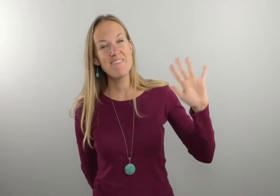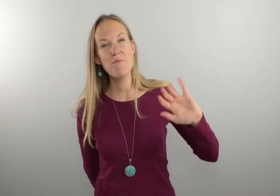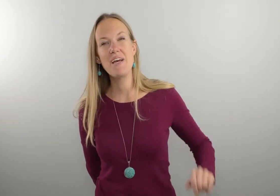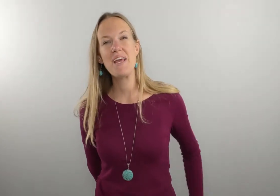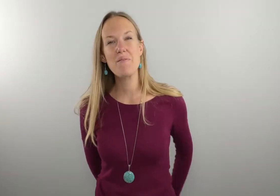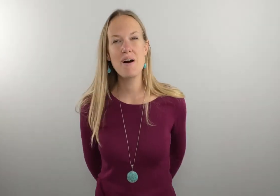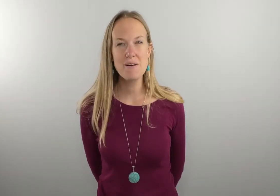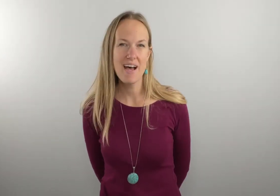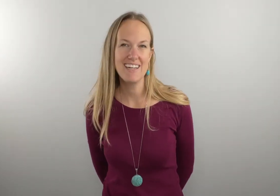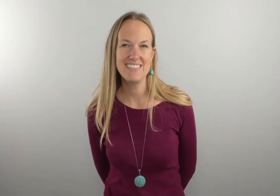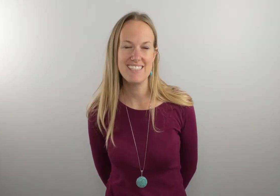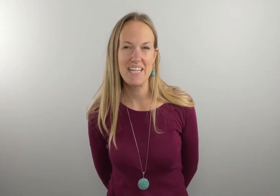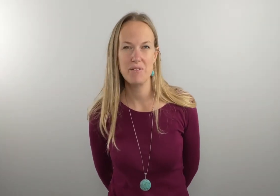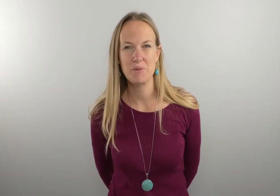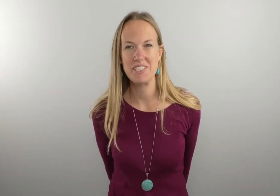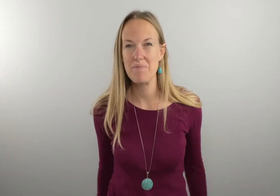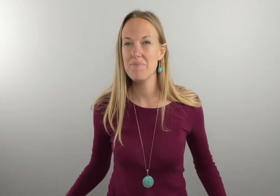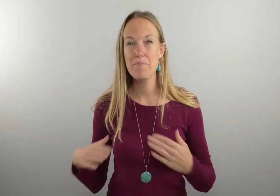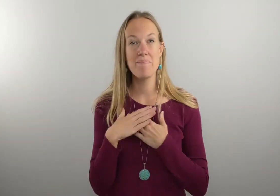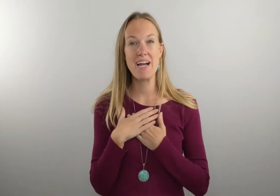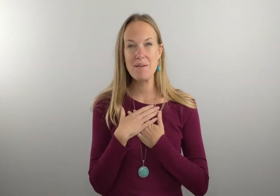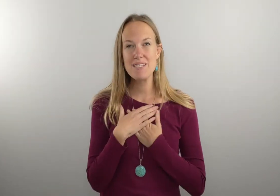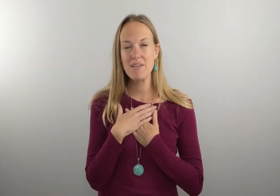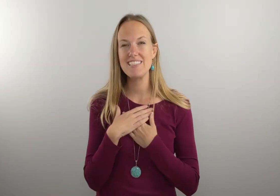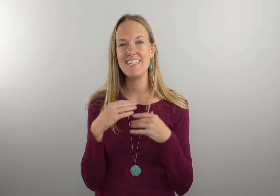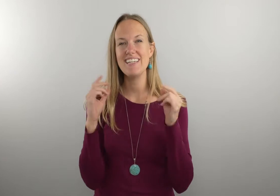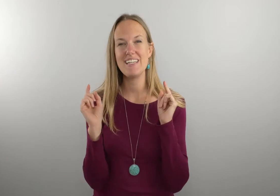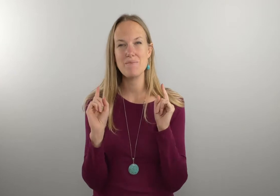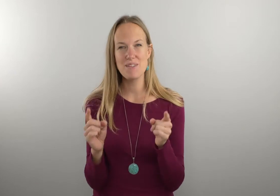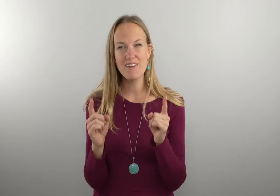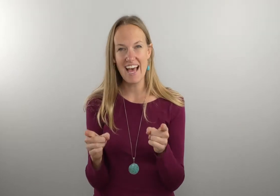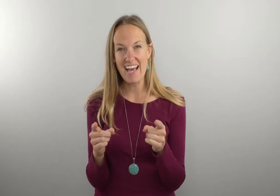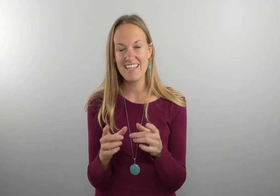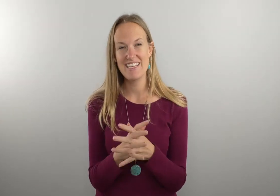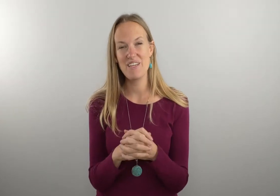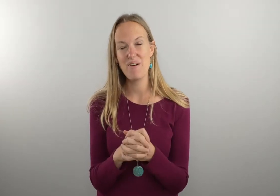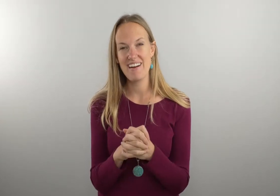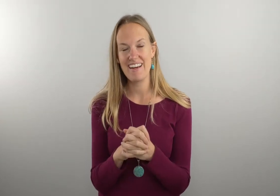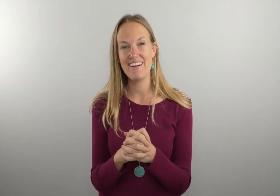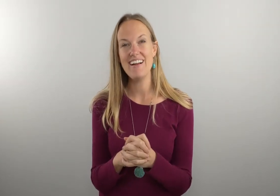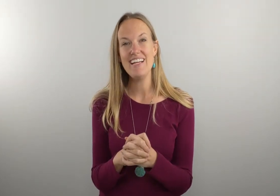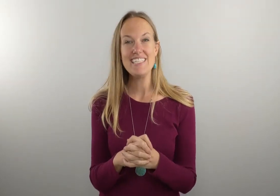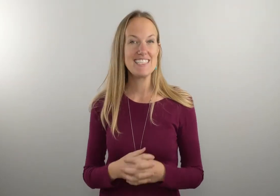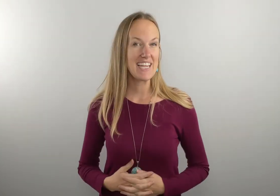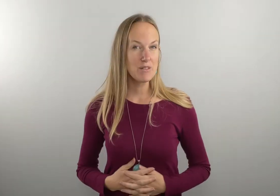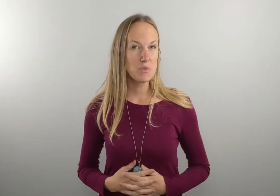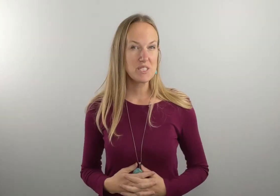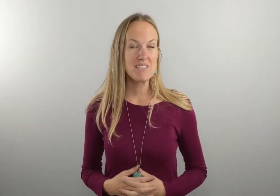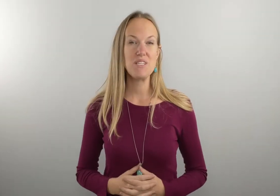everyone, and welcome back to Sign Language Worship. My name is Mandy, and I'm so glad that you are here. Sign Language Worship is a